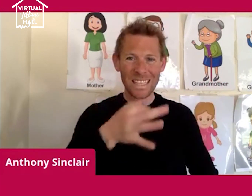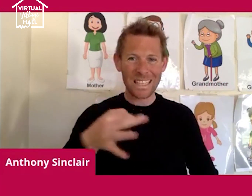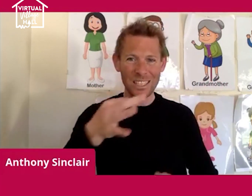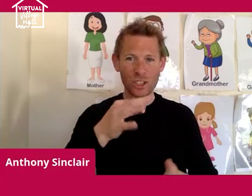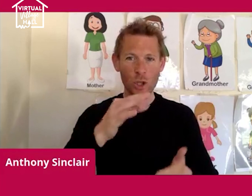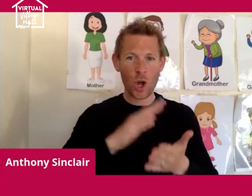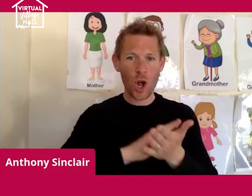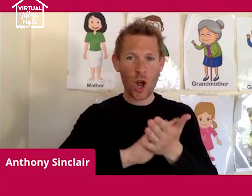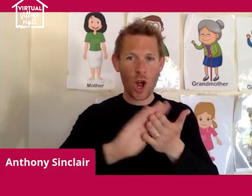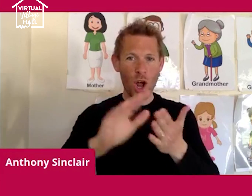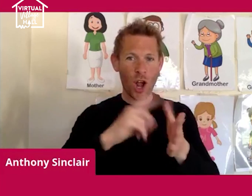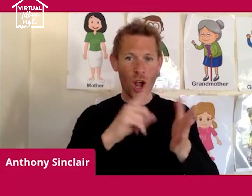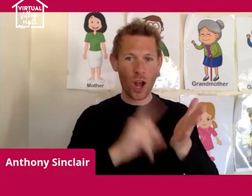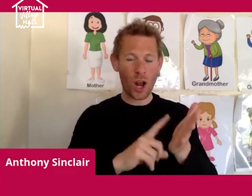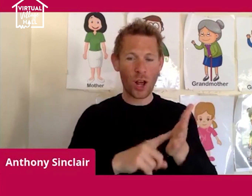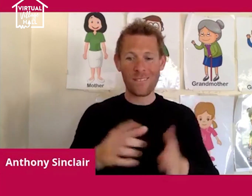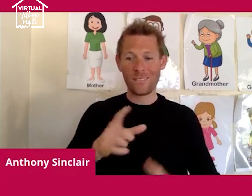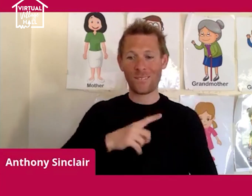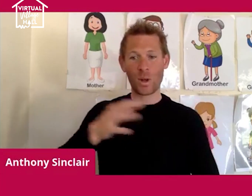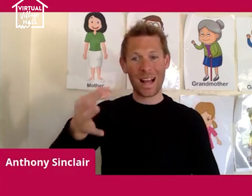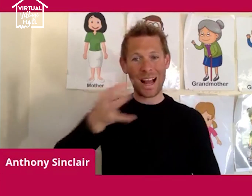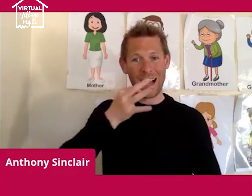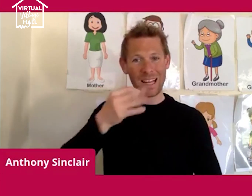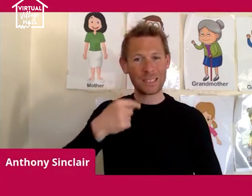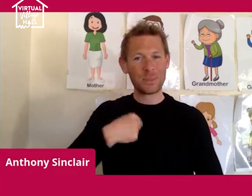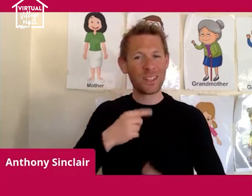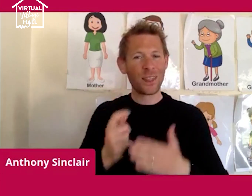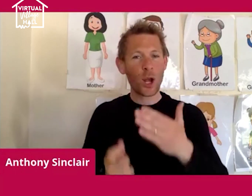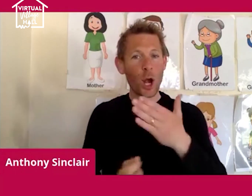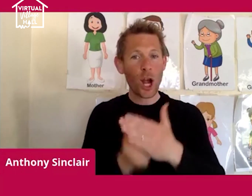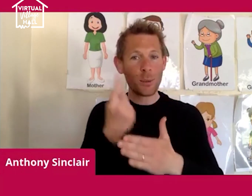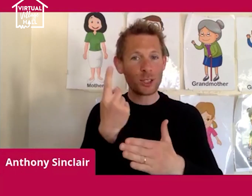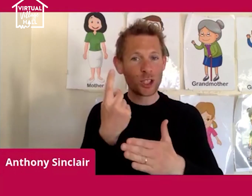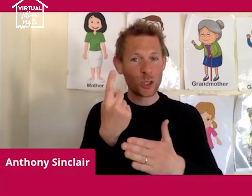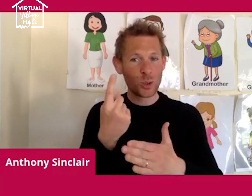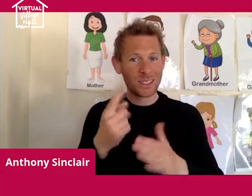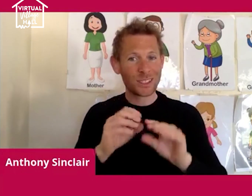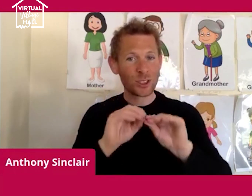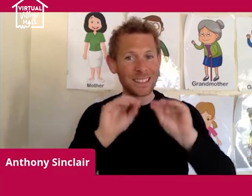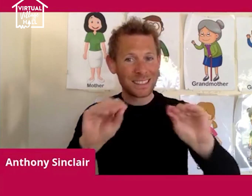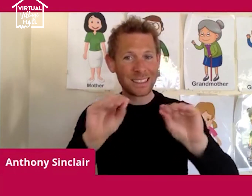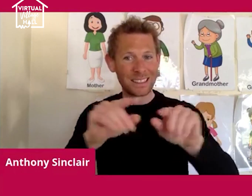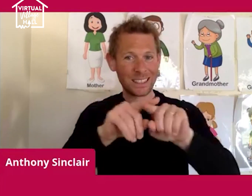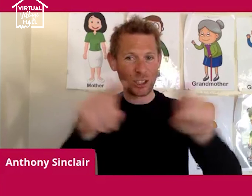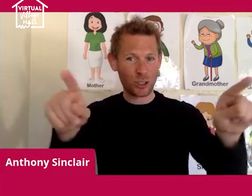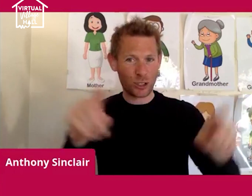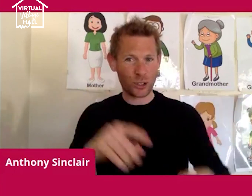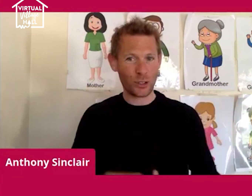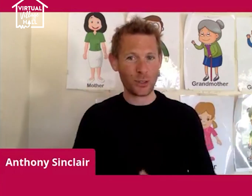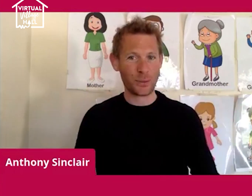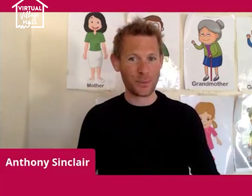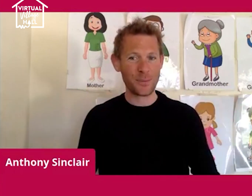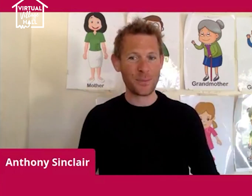And thank you so much to Virtual Village Hall for inviting me and giving me the opportunity to teach you all